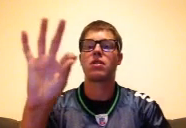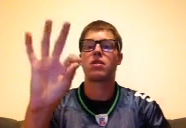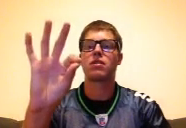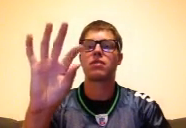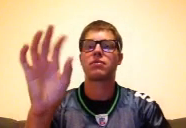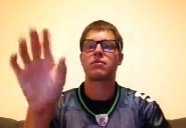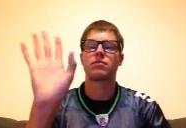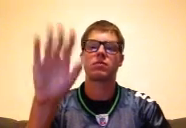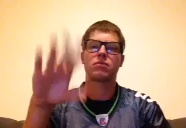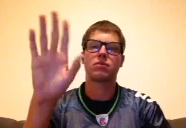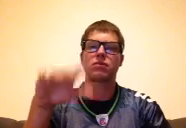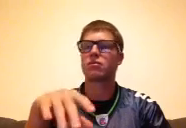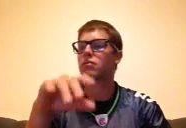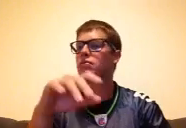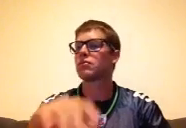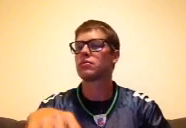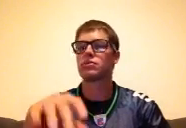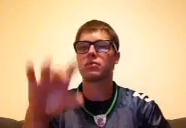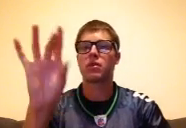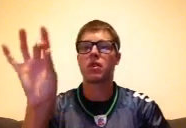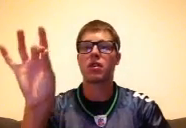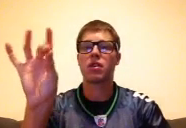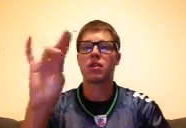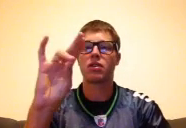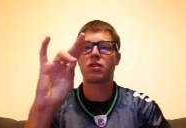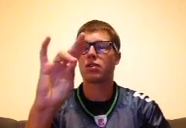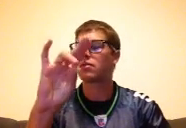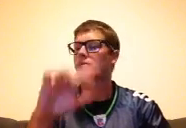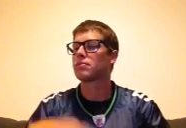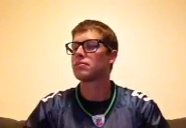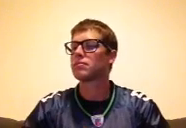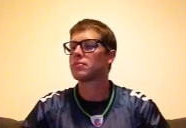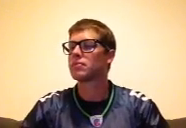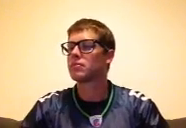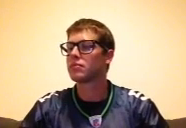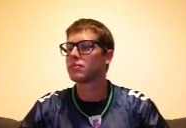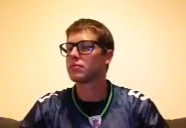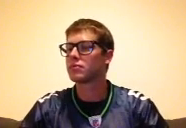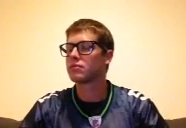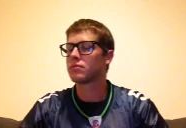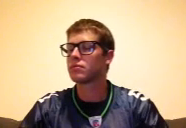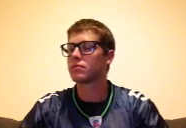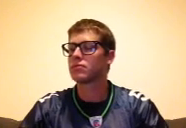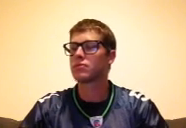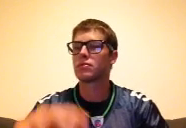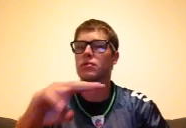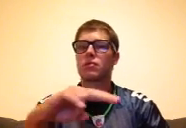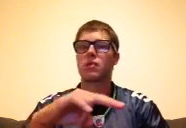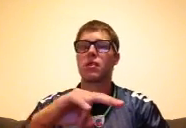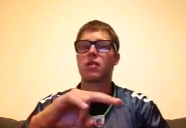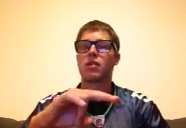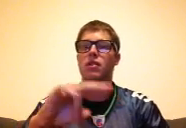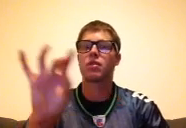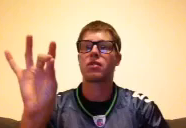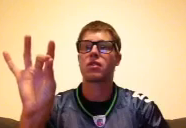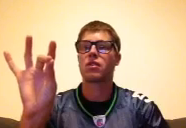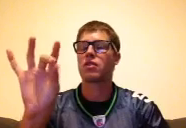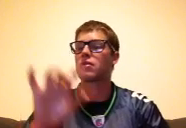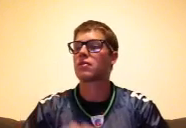owners, GMs, players. What do you think the fallout of this play is going to be? It's going to get talks going. The question